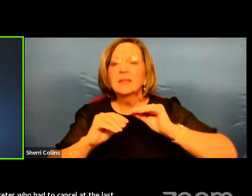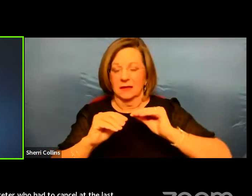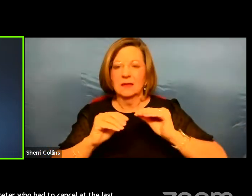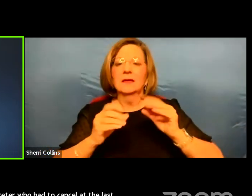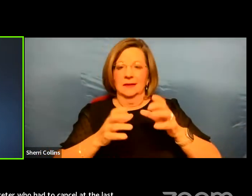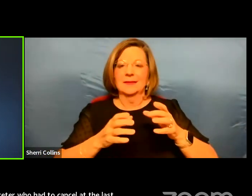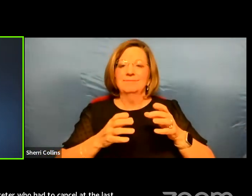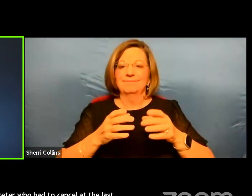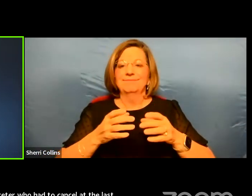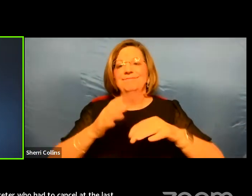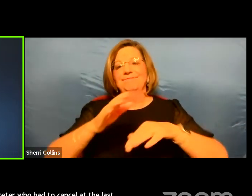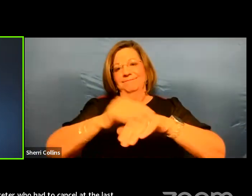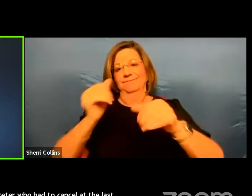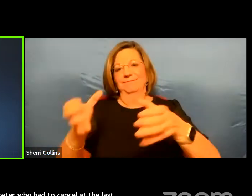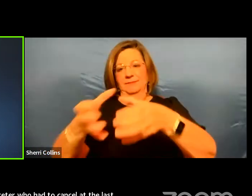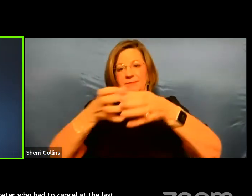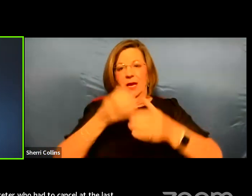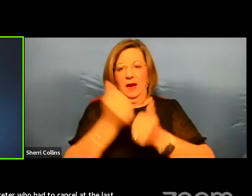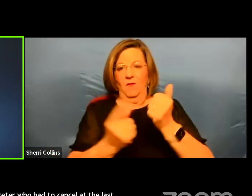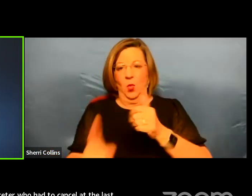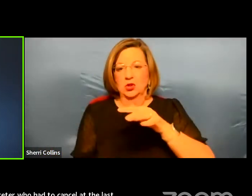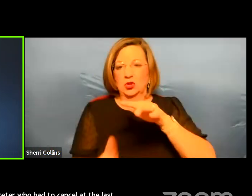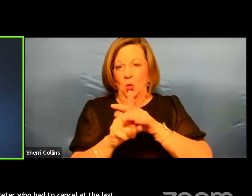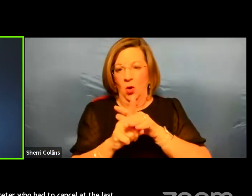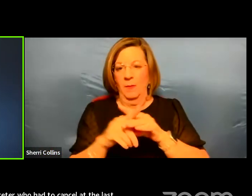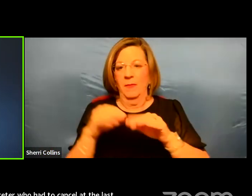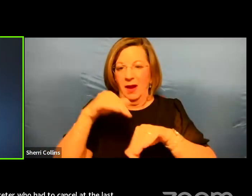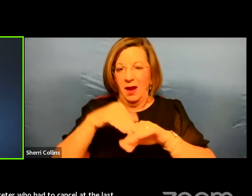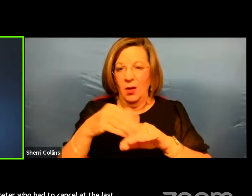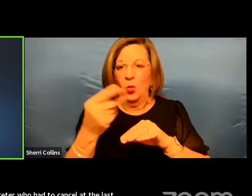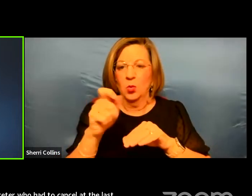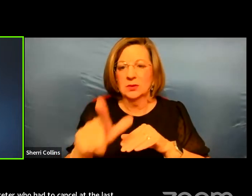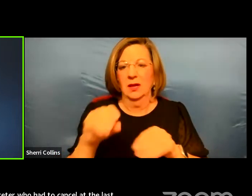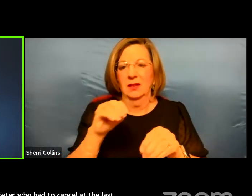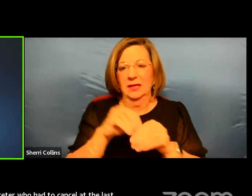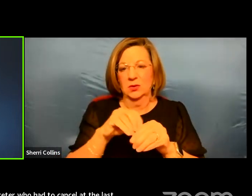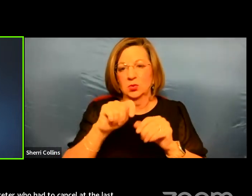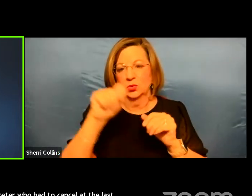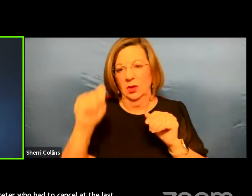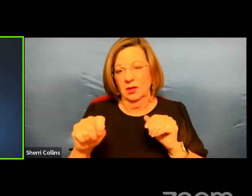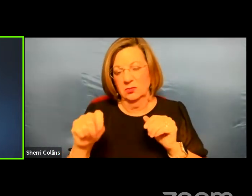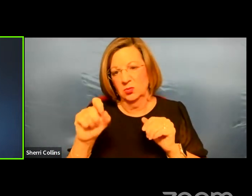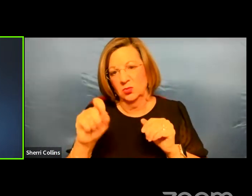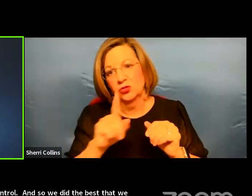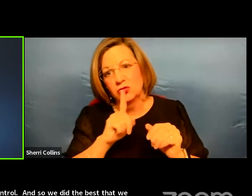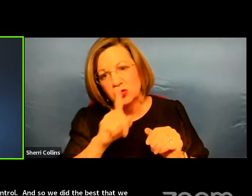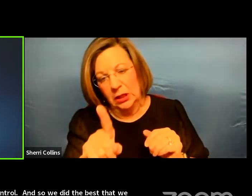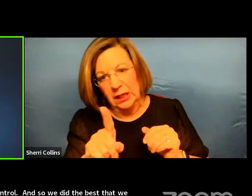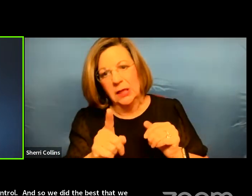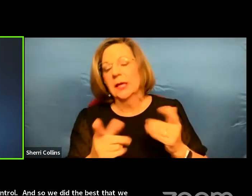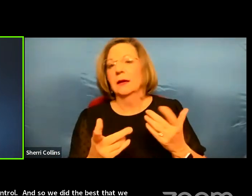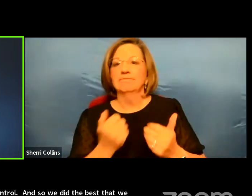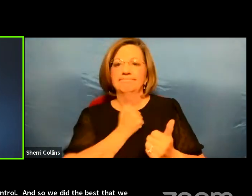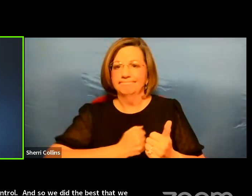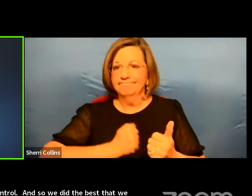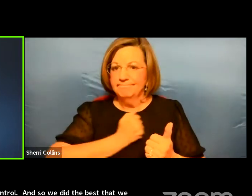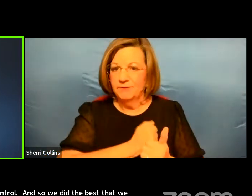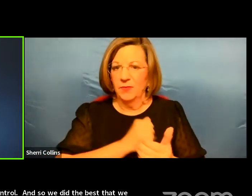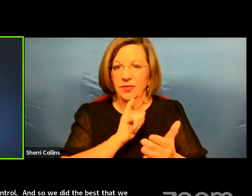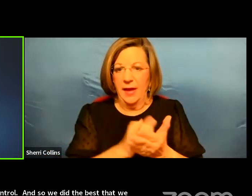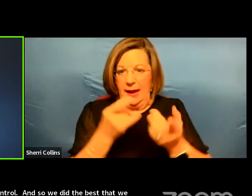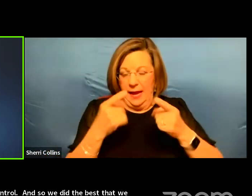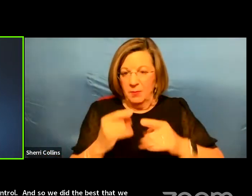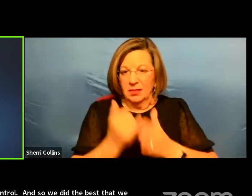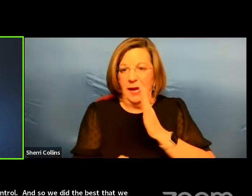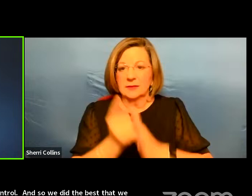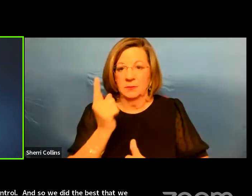best that we could at the last minute, trying to make some quick changes. And so we had everybody show up at a hotel there in Tucson.